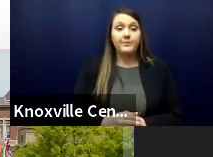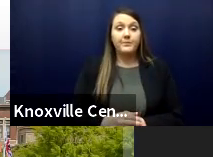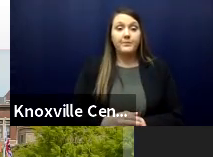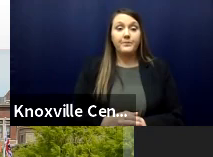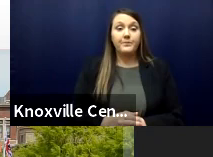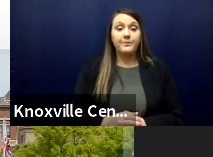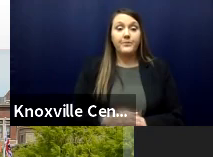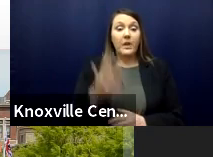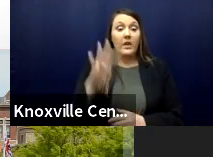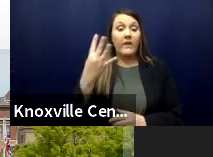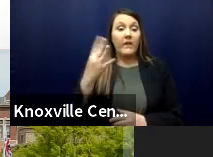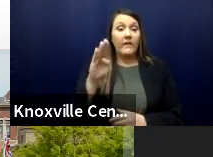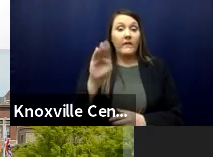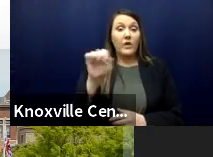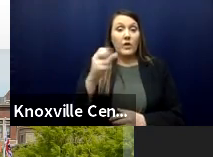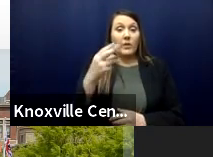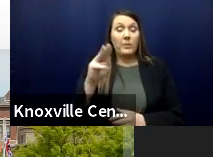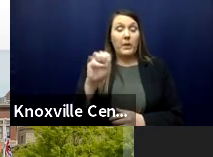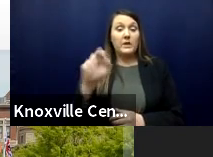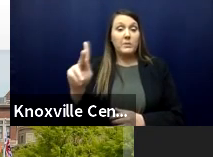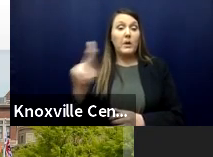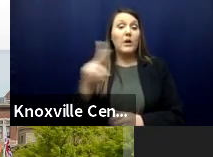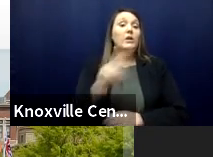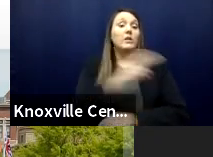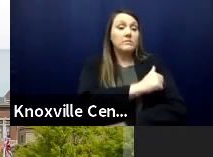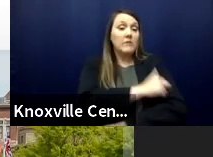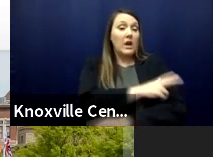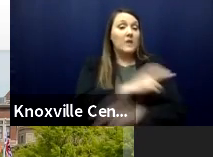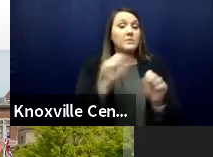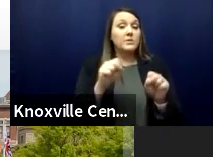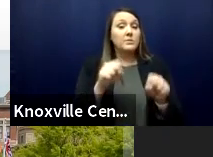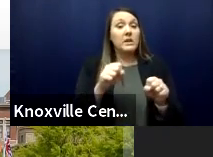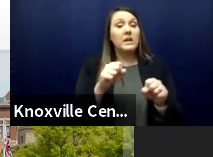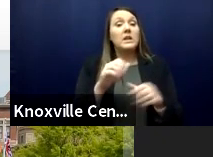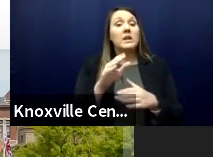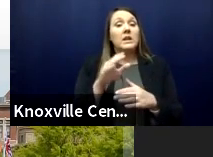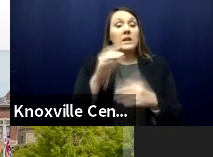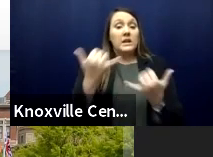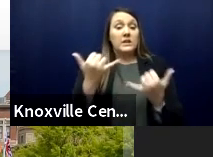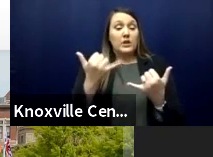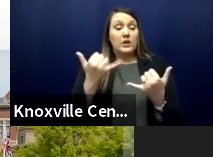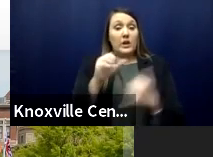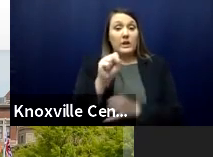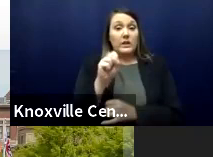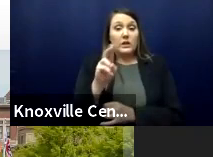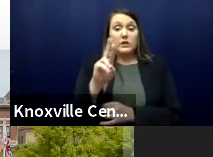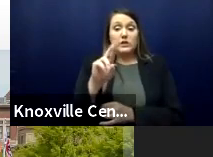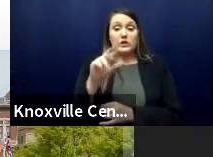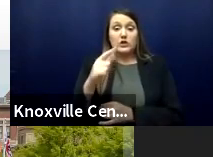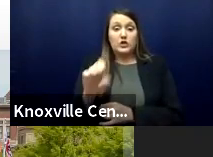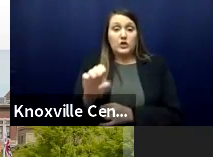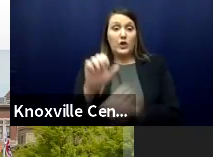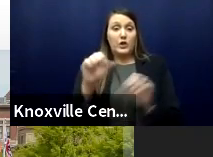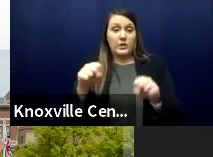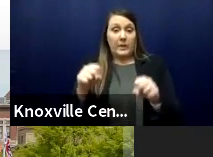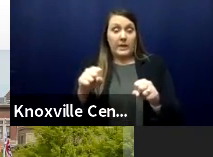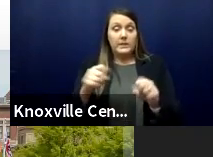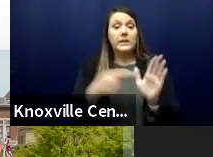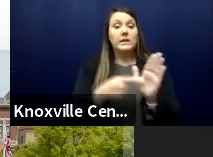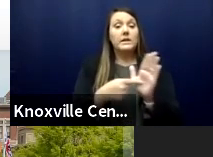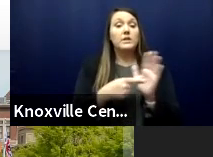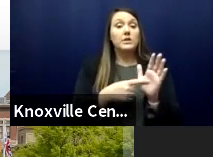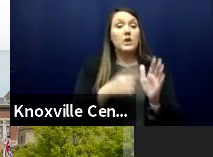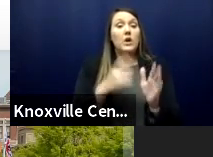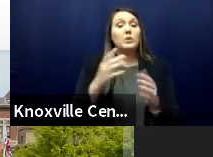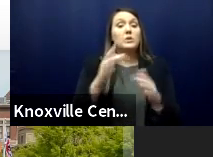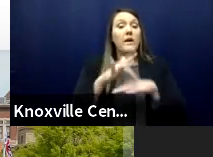Our fourth benchmark, healthcare system capabilities remain within current and forecasted surge capacity. These graphs show the availability of